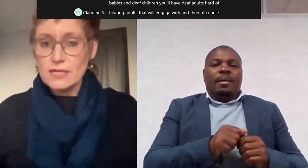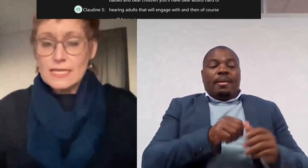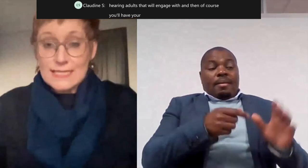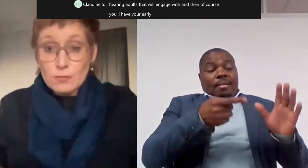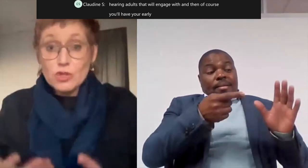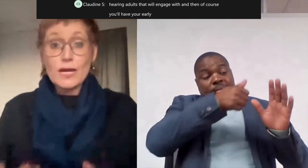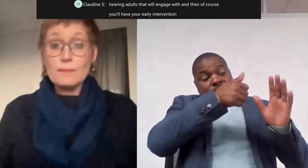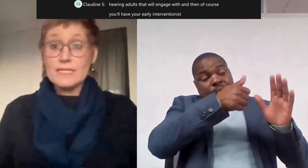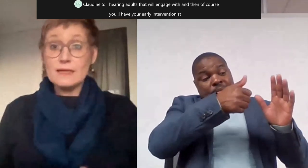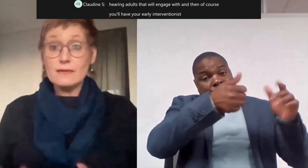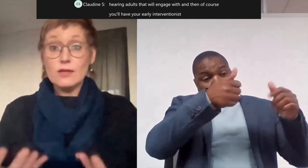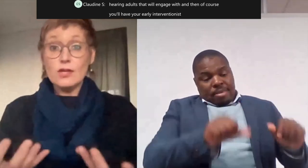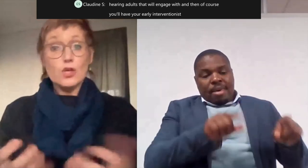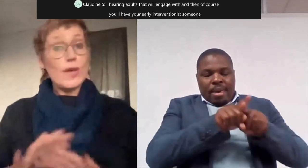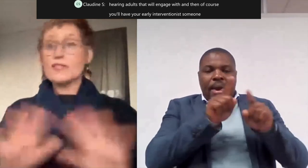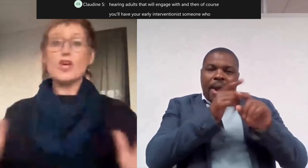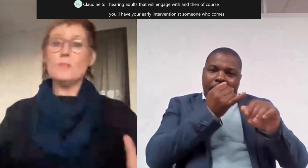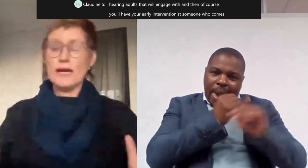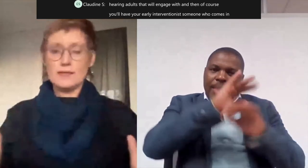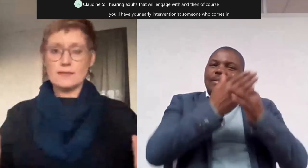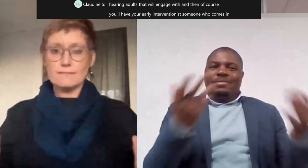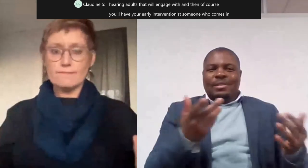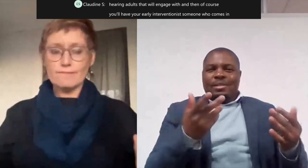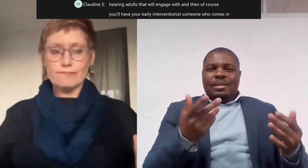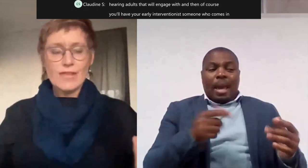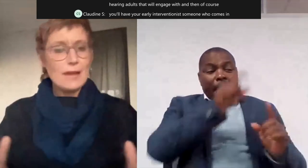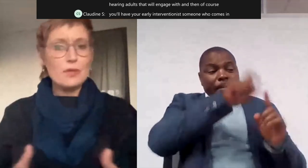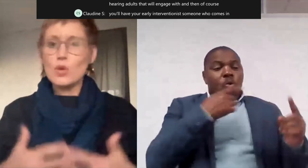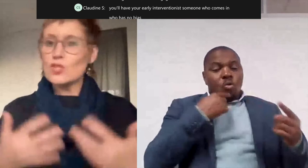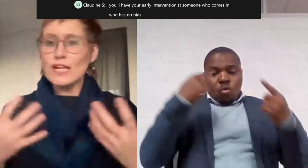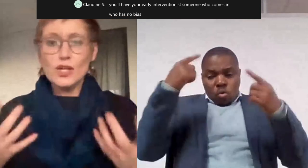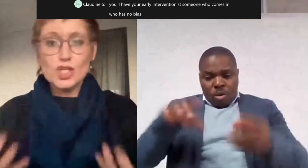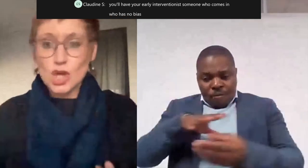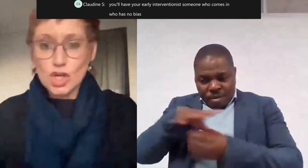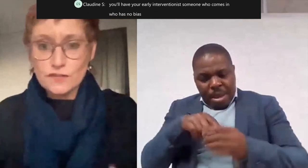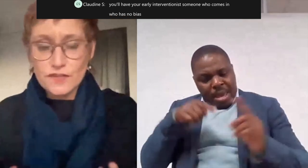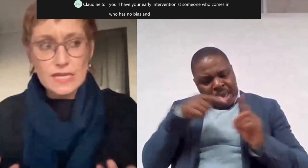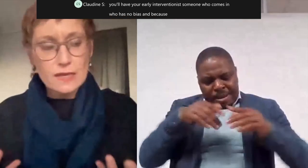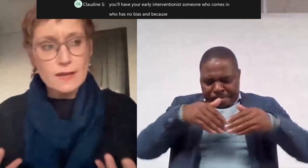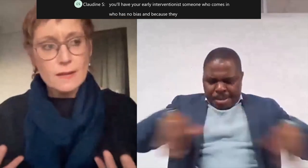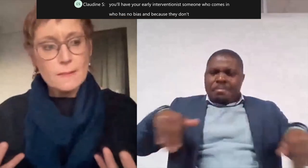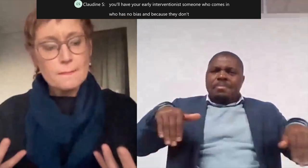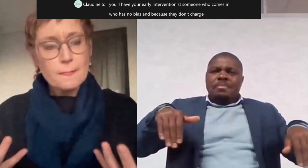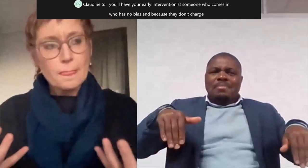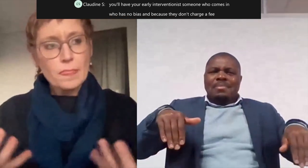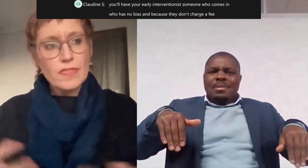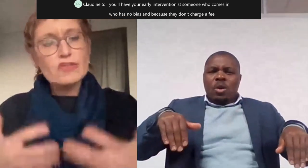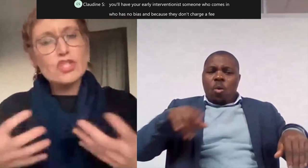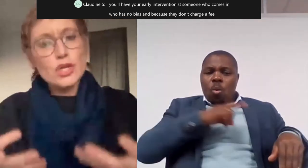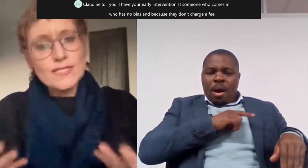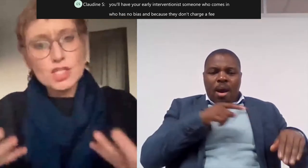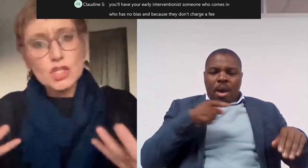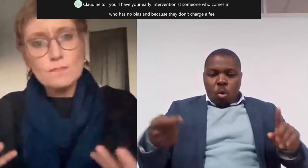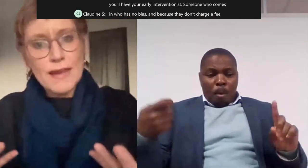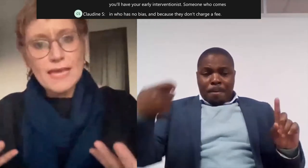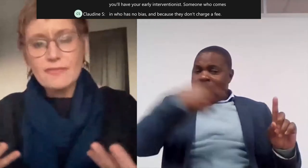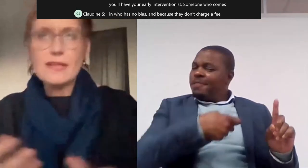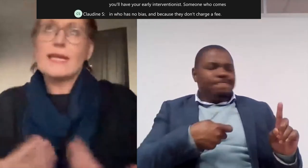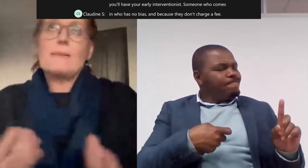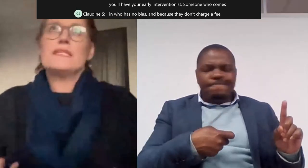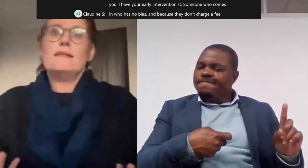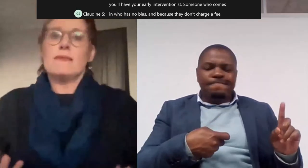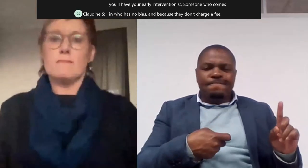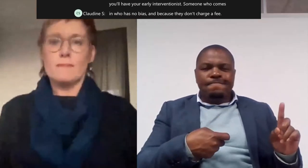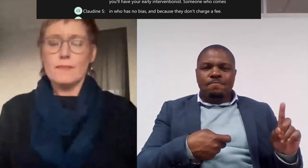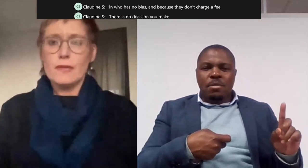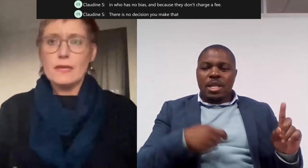interventionist, someone who comes in who has no bias. And because they don't charge a fee, there is no decision you make that